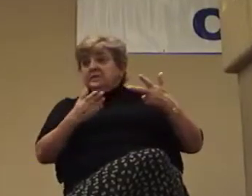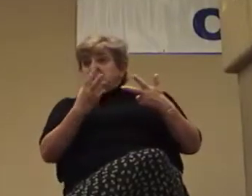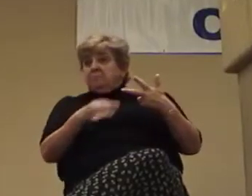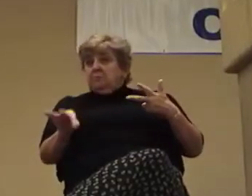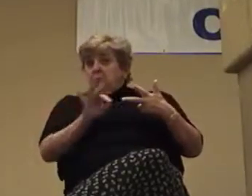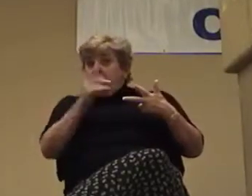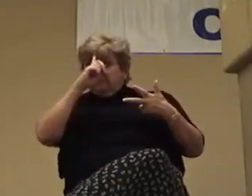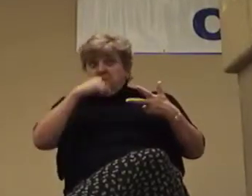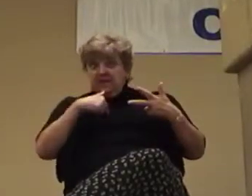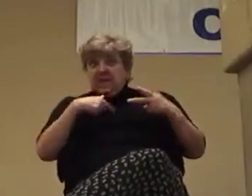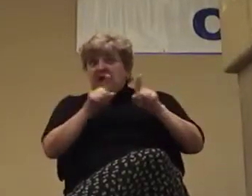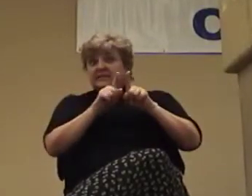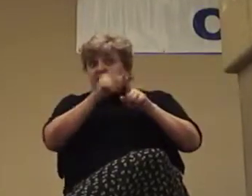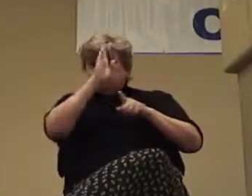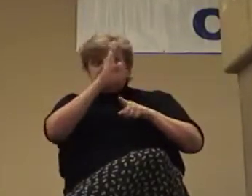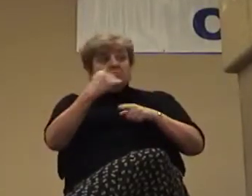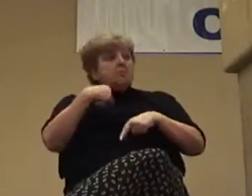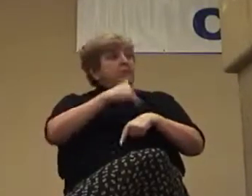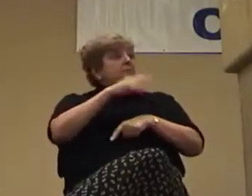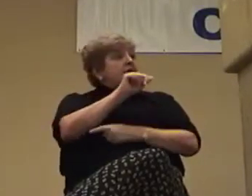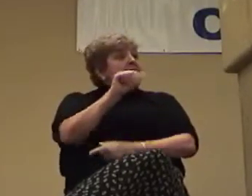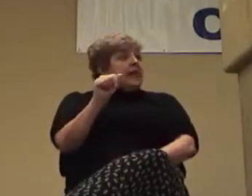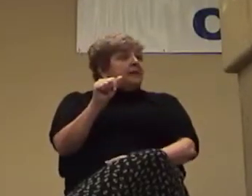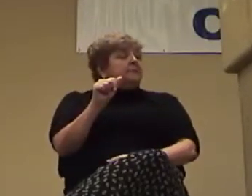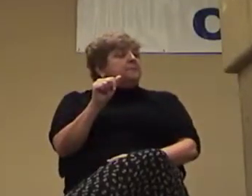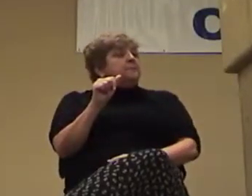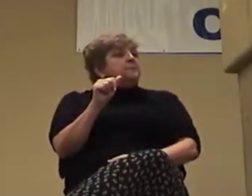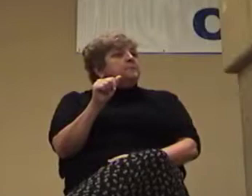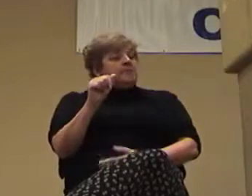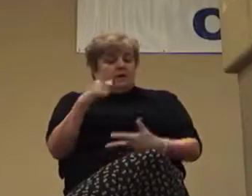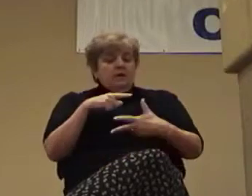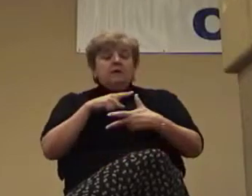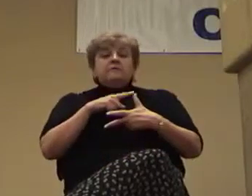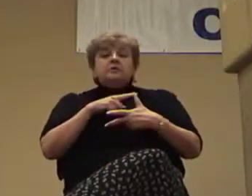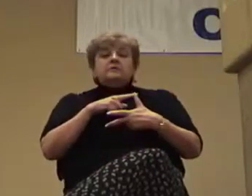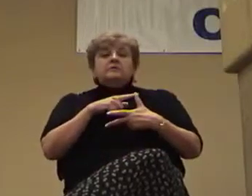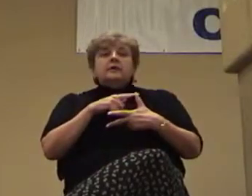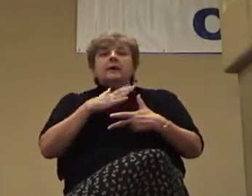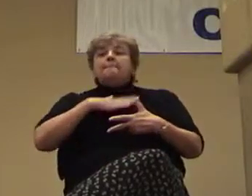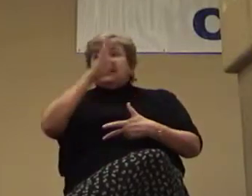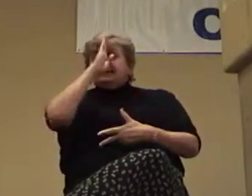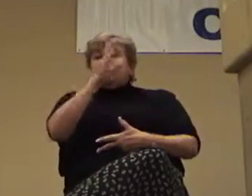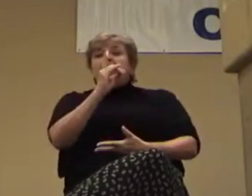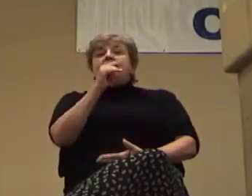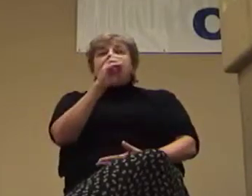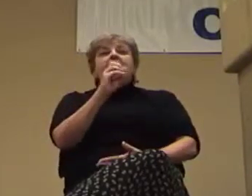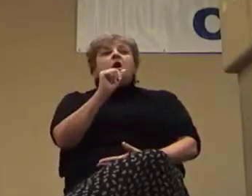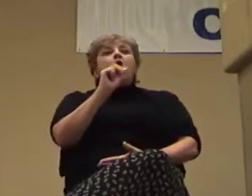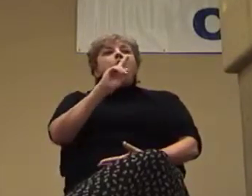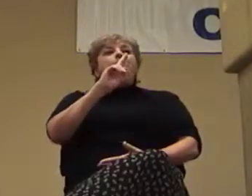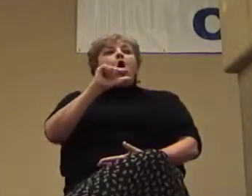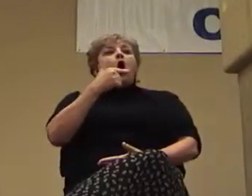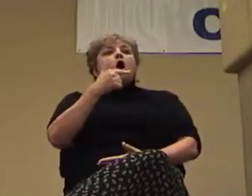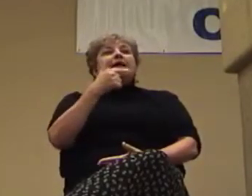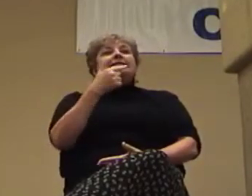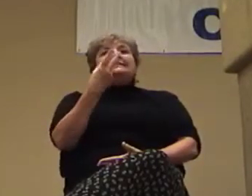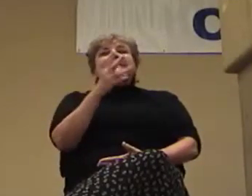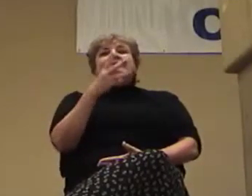member of Alcoholics Anonymous. And the first is my sobriety date, August 16th, 1995. I have